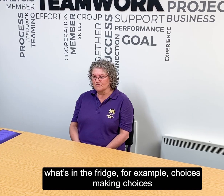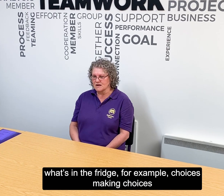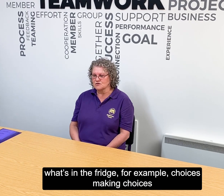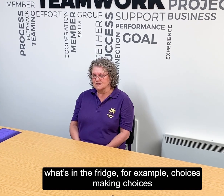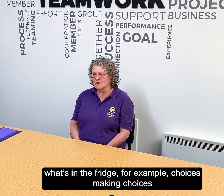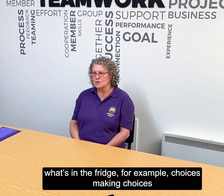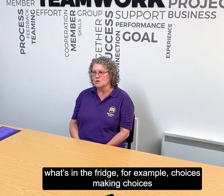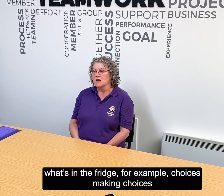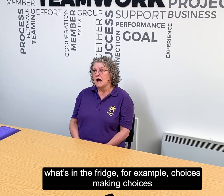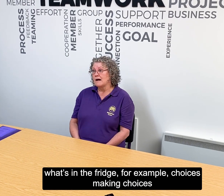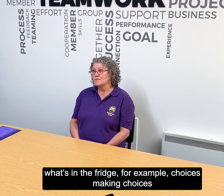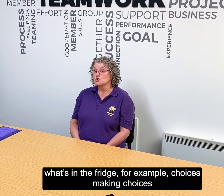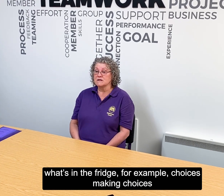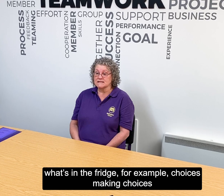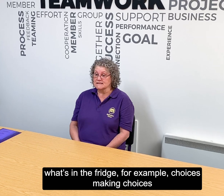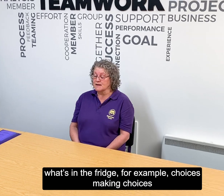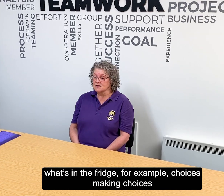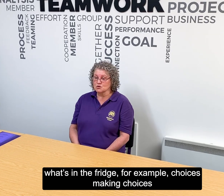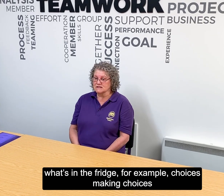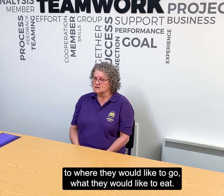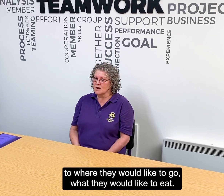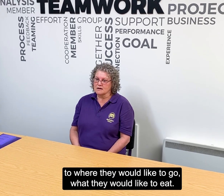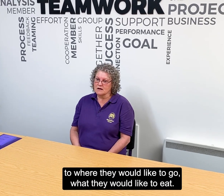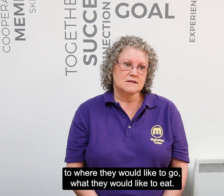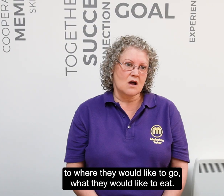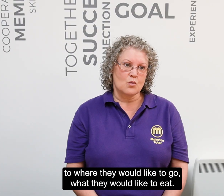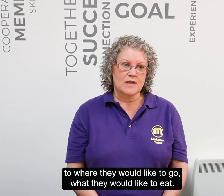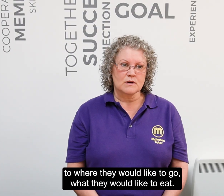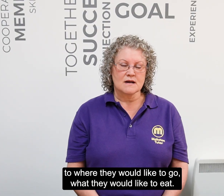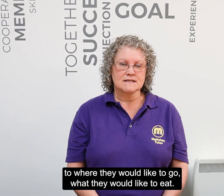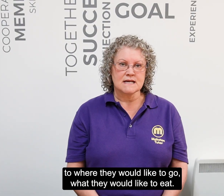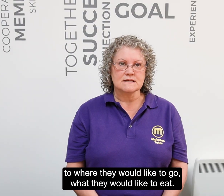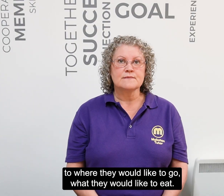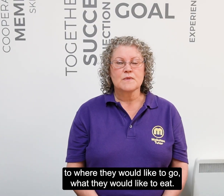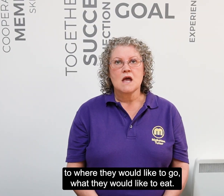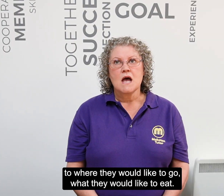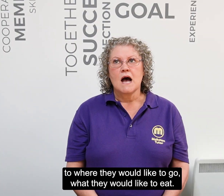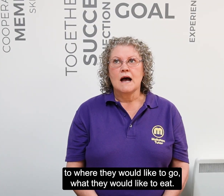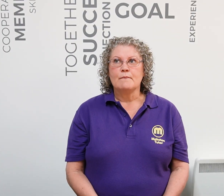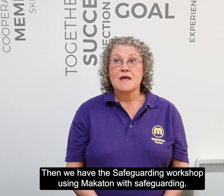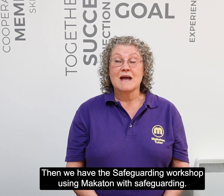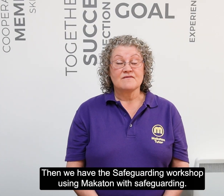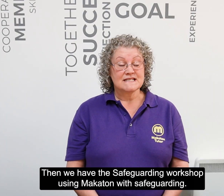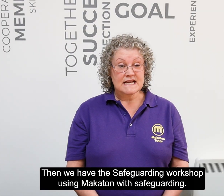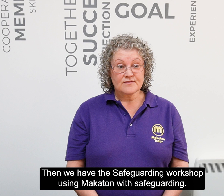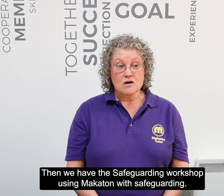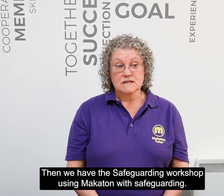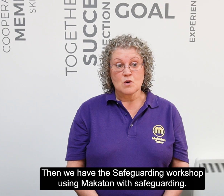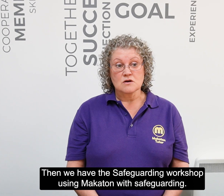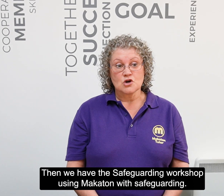fridge, for example. Making choices to where they would like to go, what they would like to eat. Then we have the safeguarding workshop,